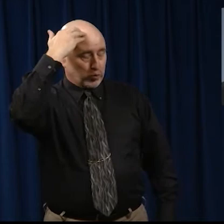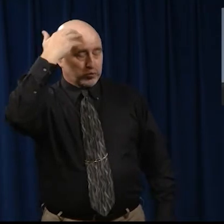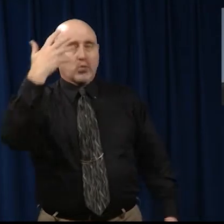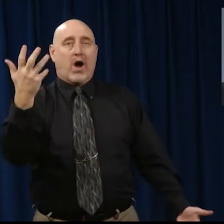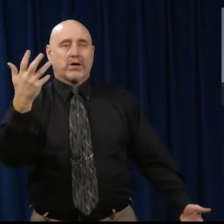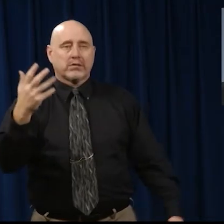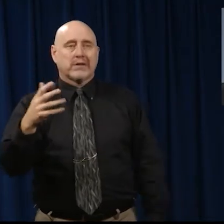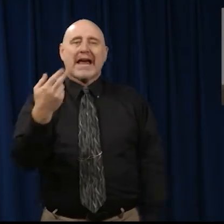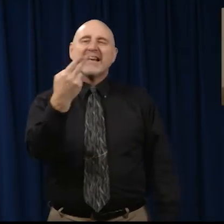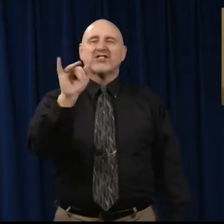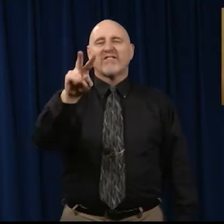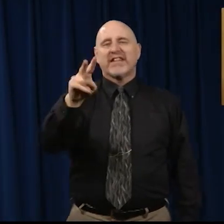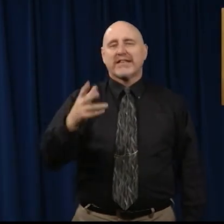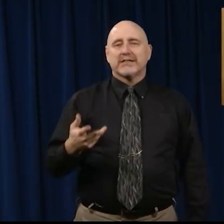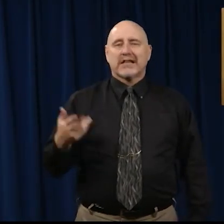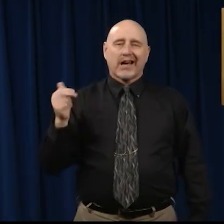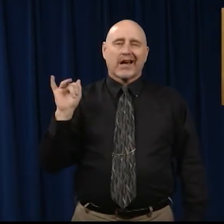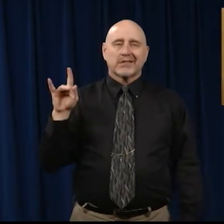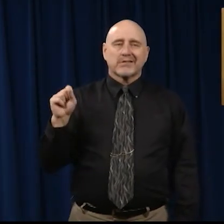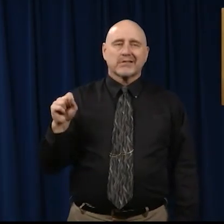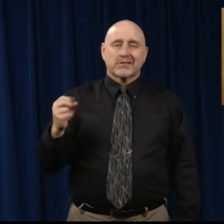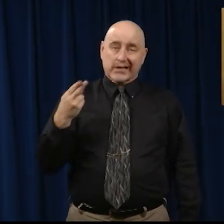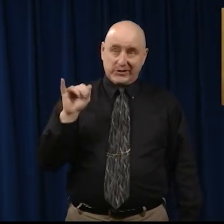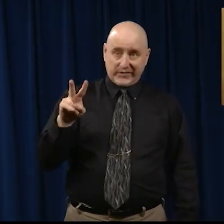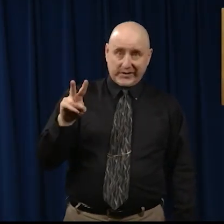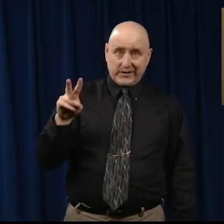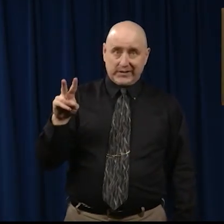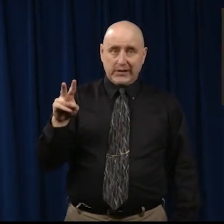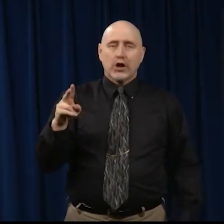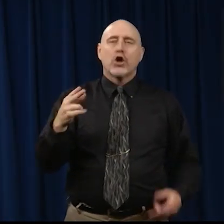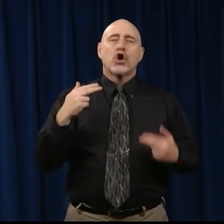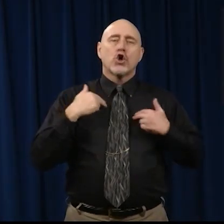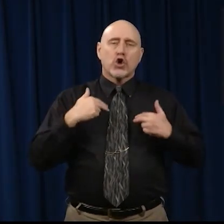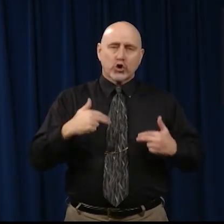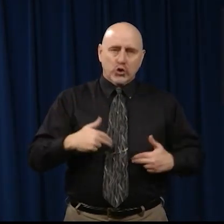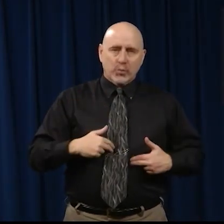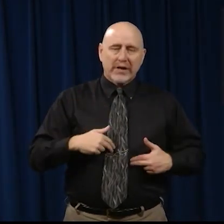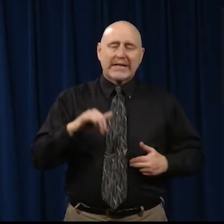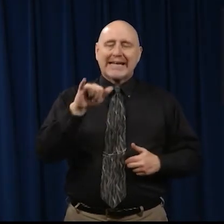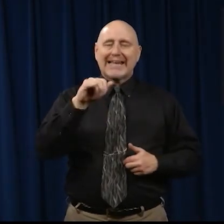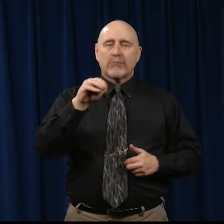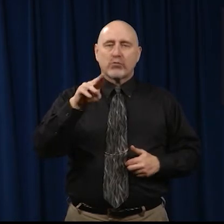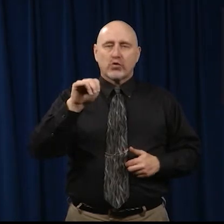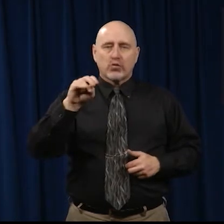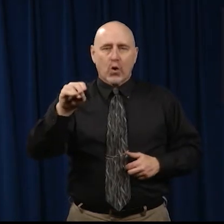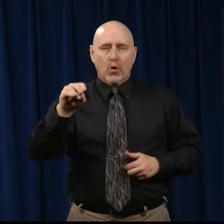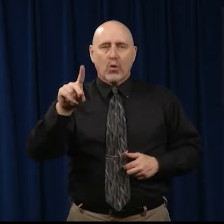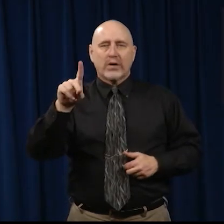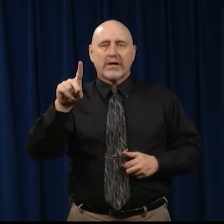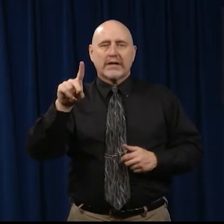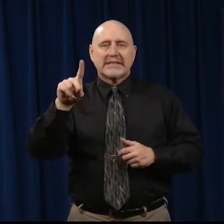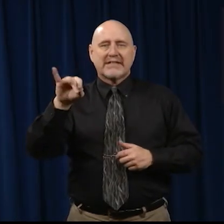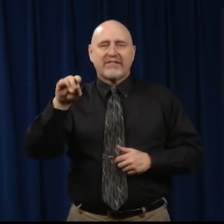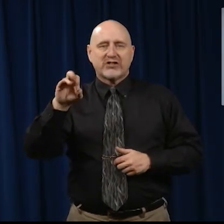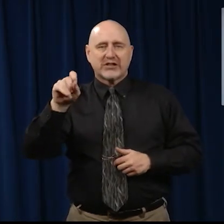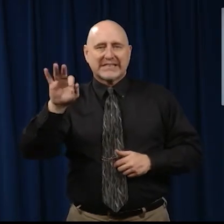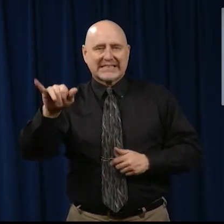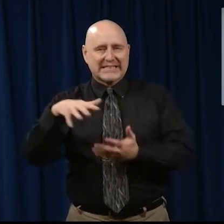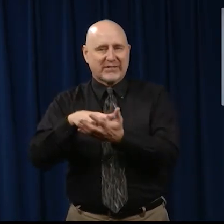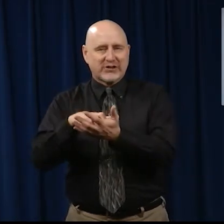about, we would probably say HIV/AIDS. HIV, human immunodeficiency virus. Did you